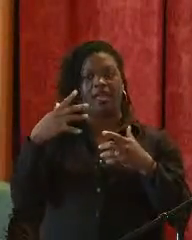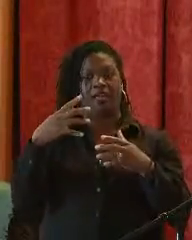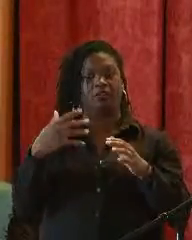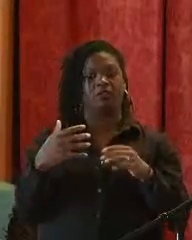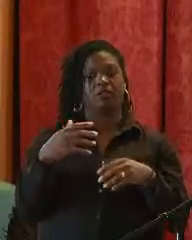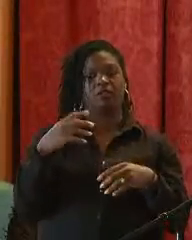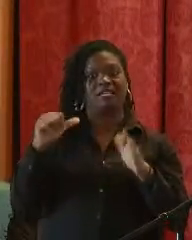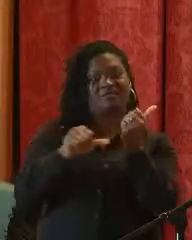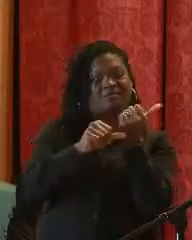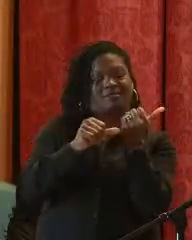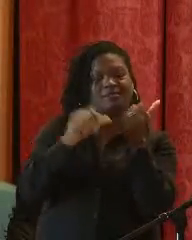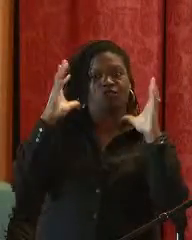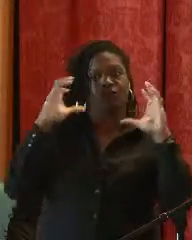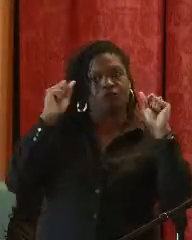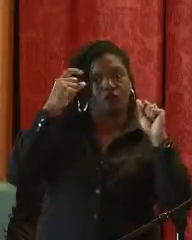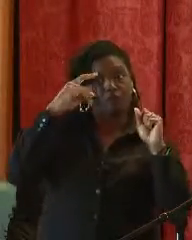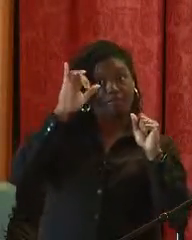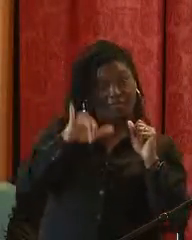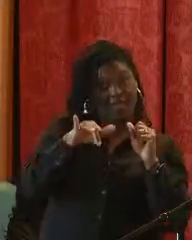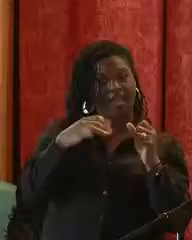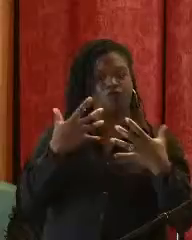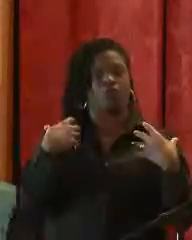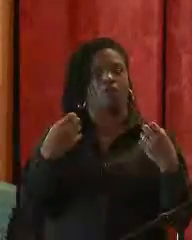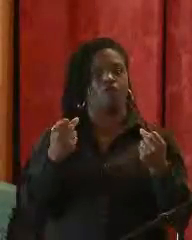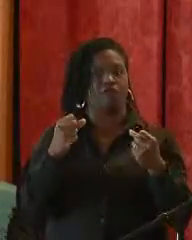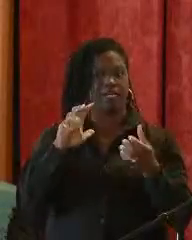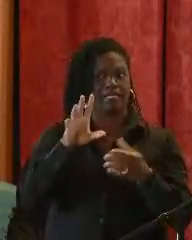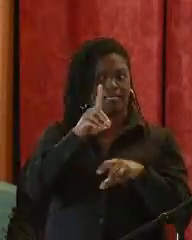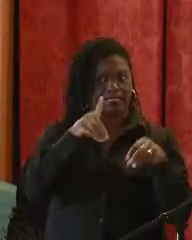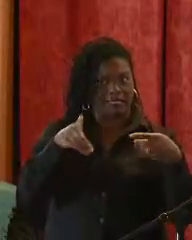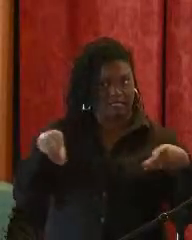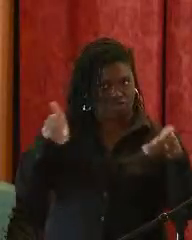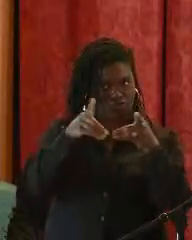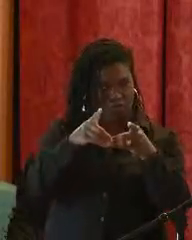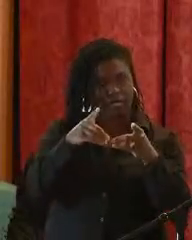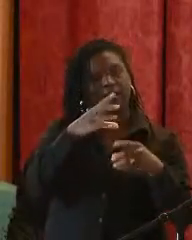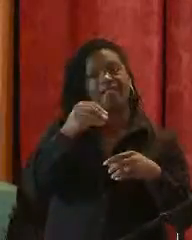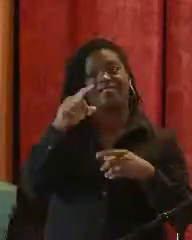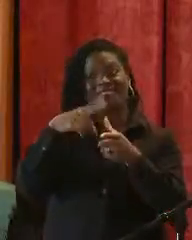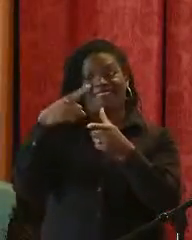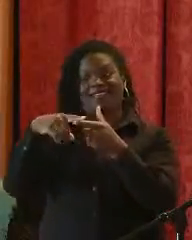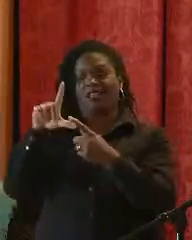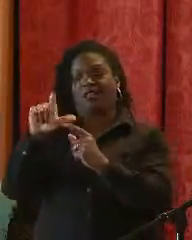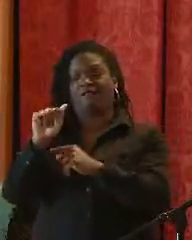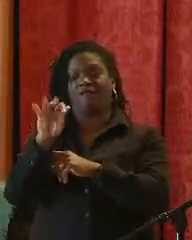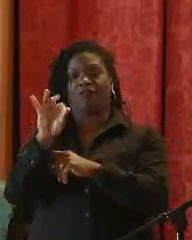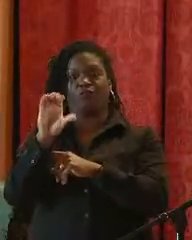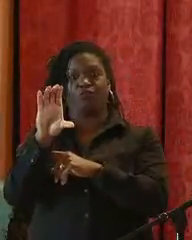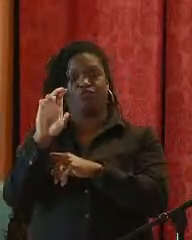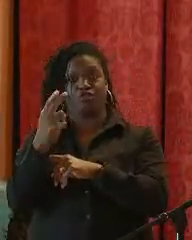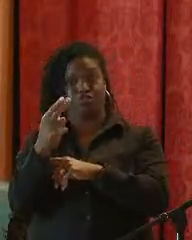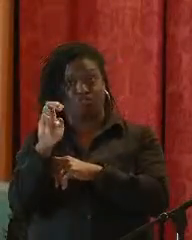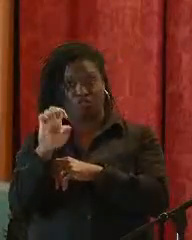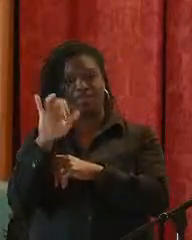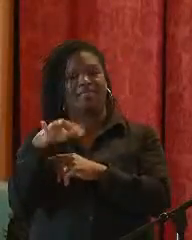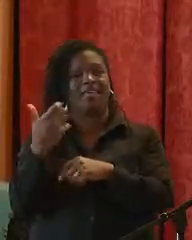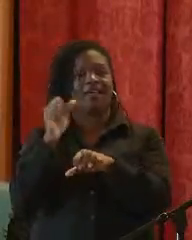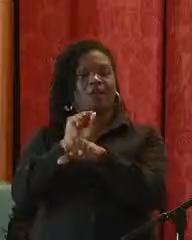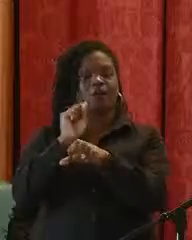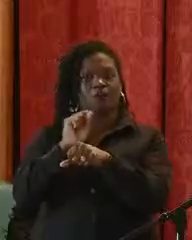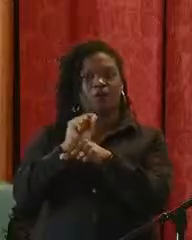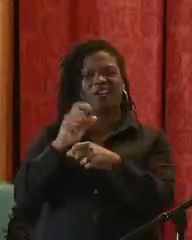the director of special ed for Lafourche Parish, a position he held until his retirement from that position